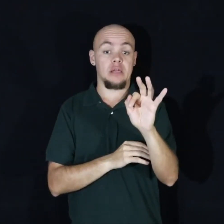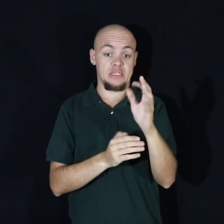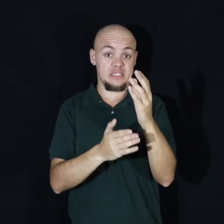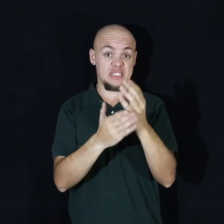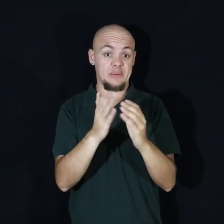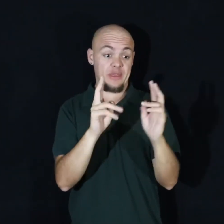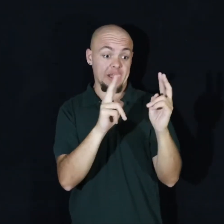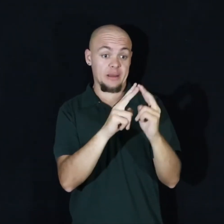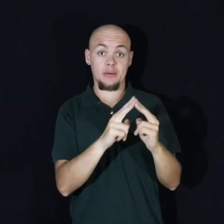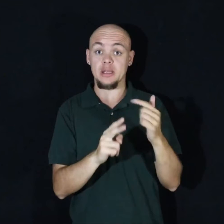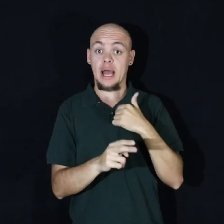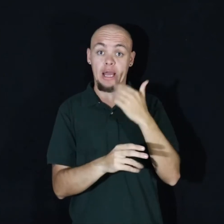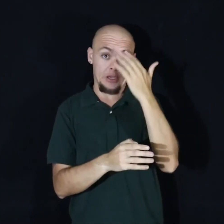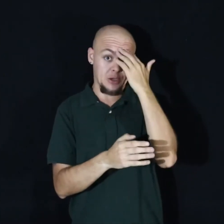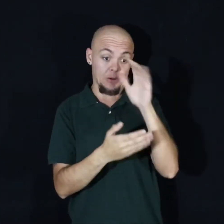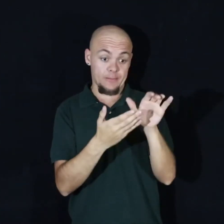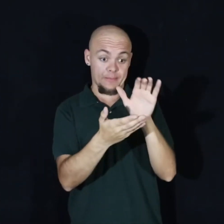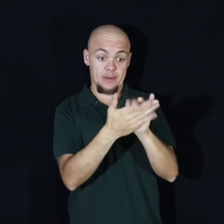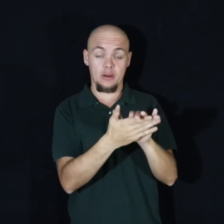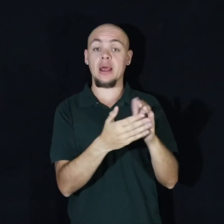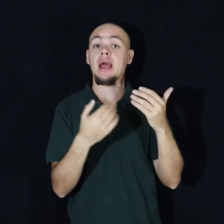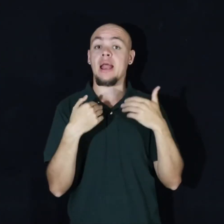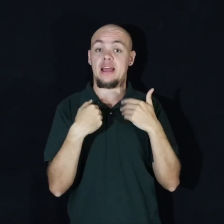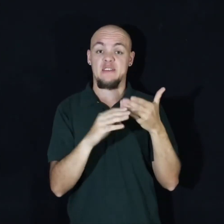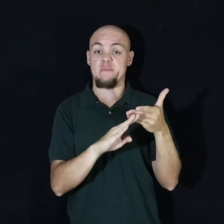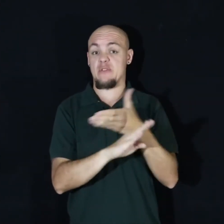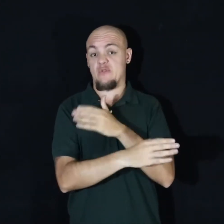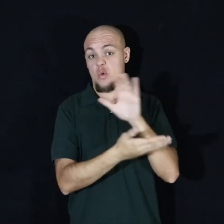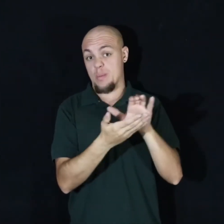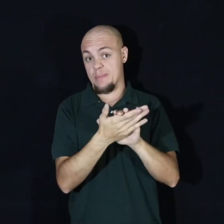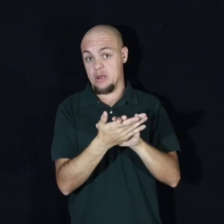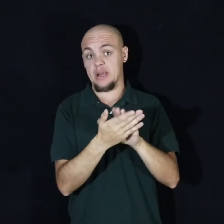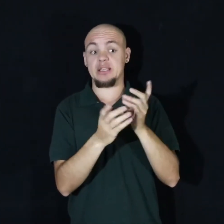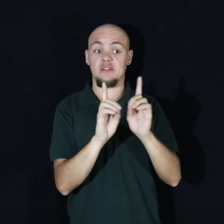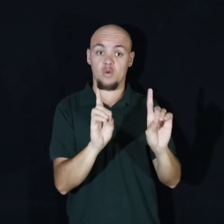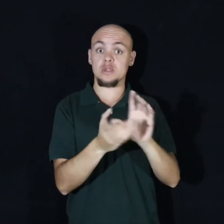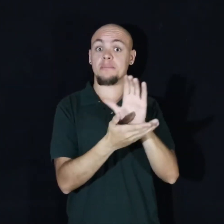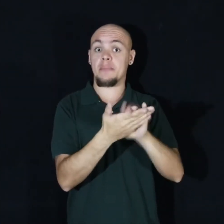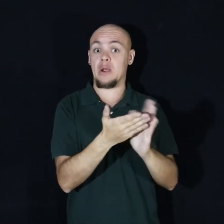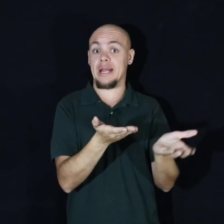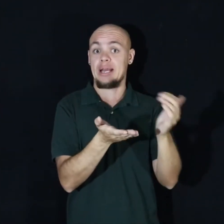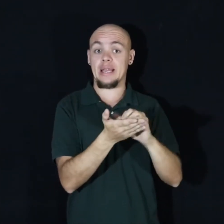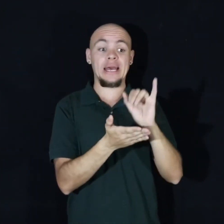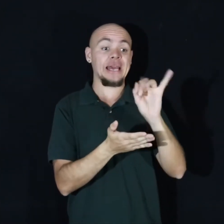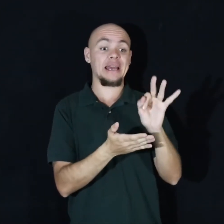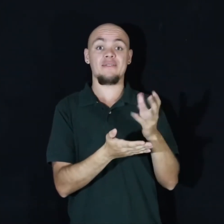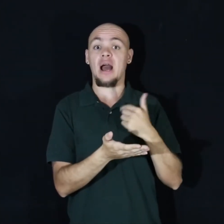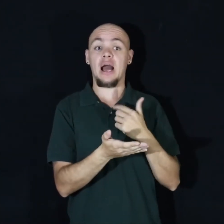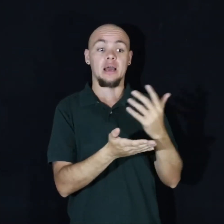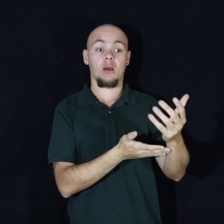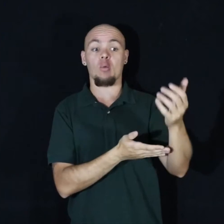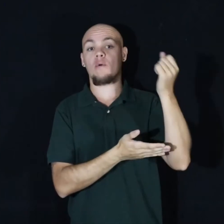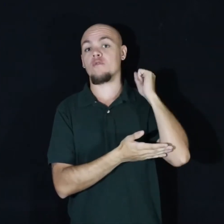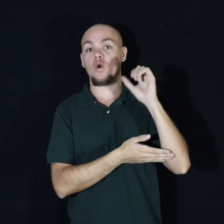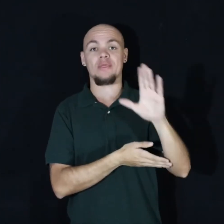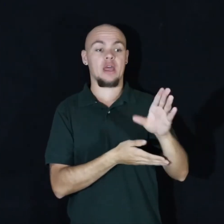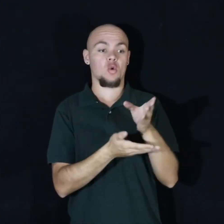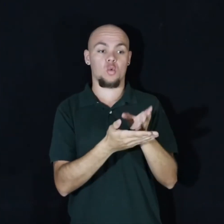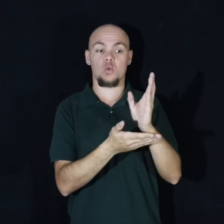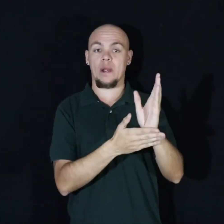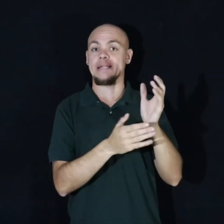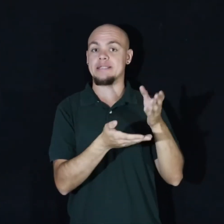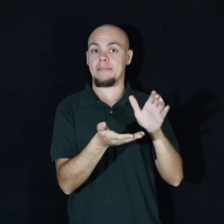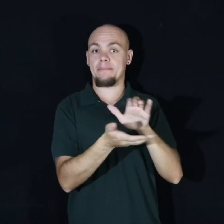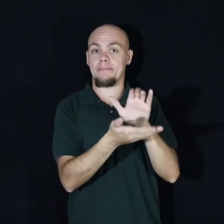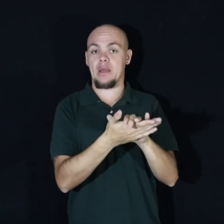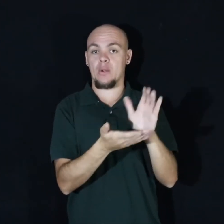would happen if I went to some of the couples that I know are married and have been multiply married, if I were to suddenly take away their right